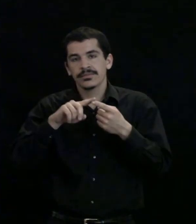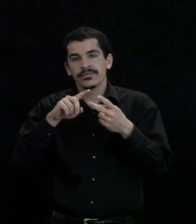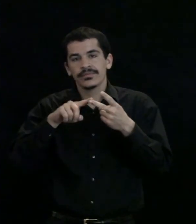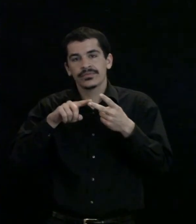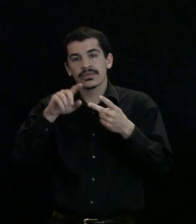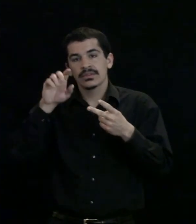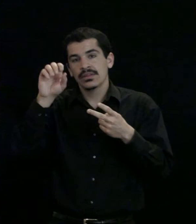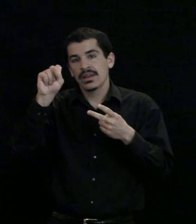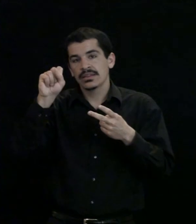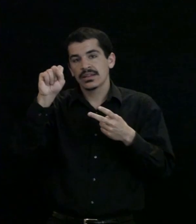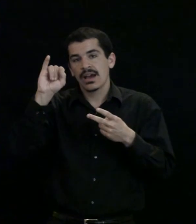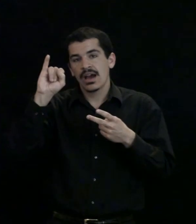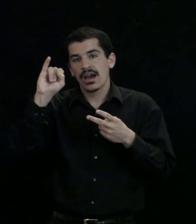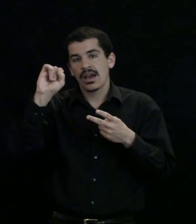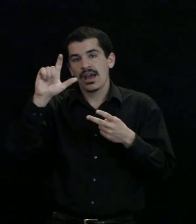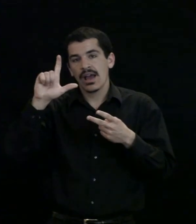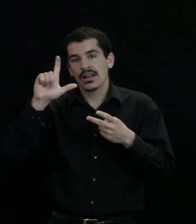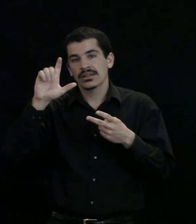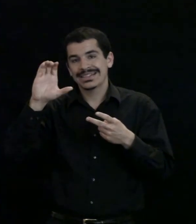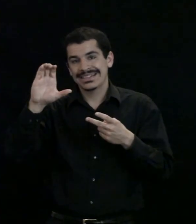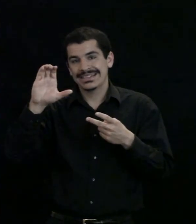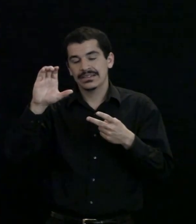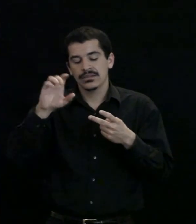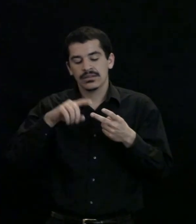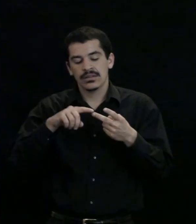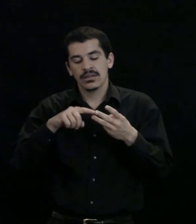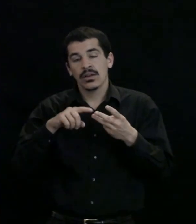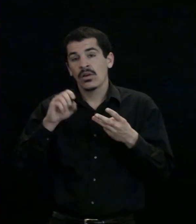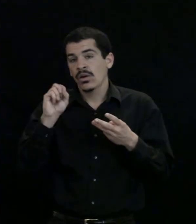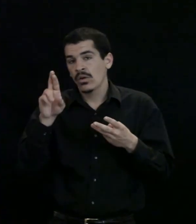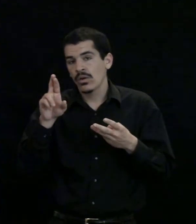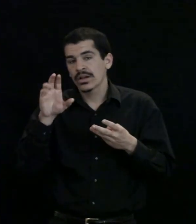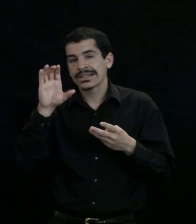SILC, or COPD.